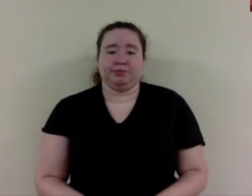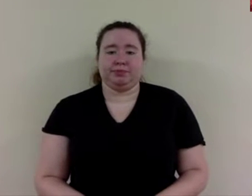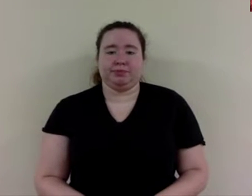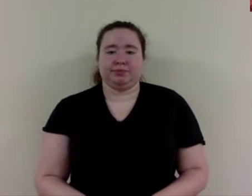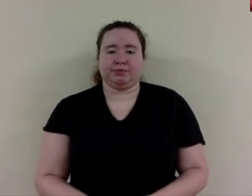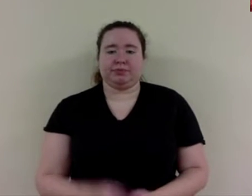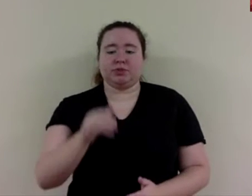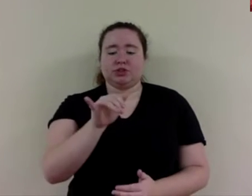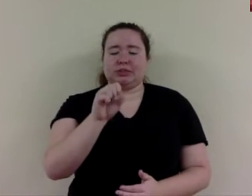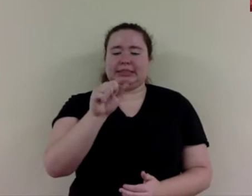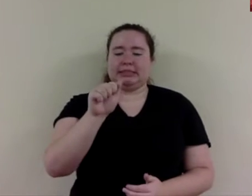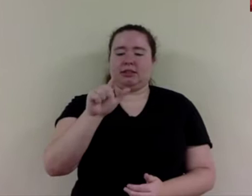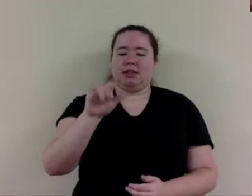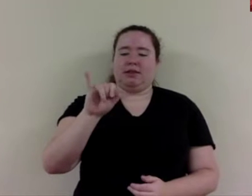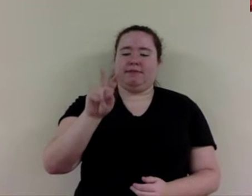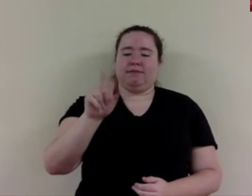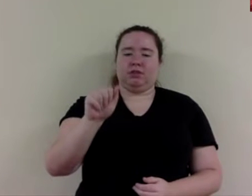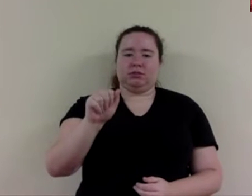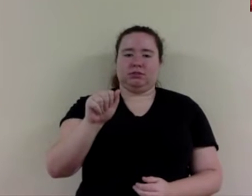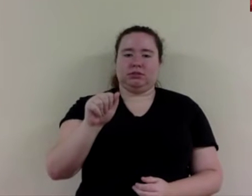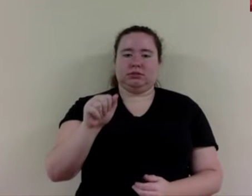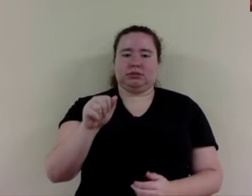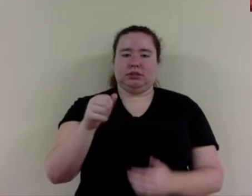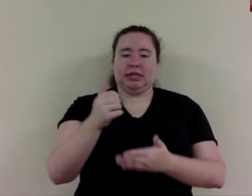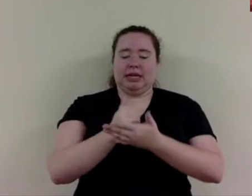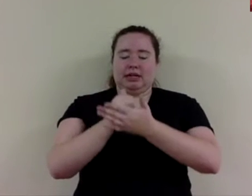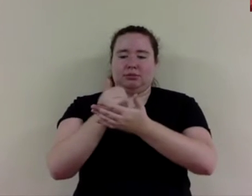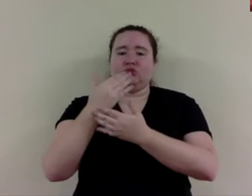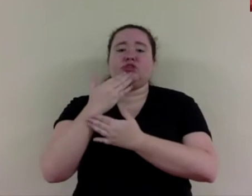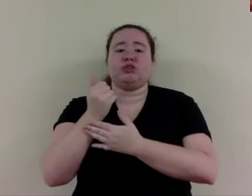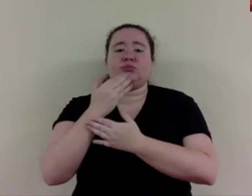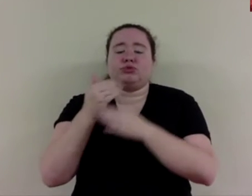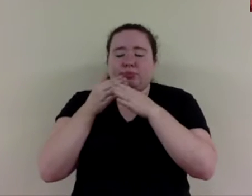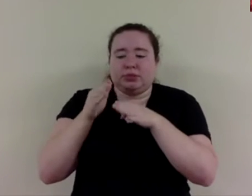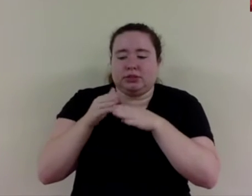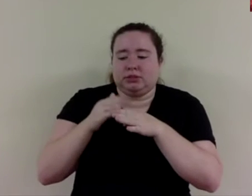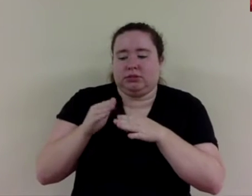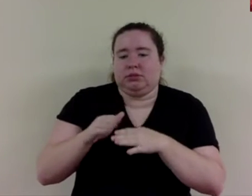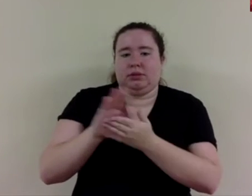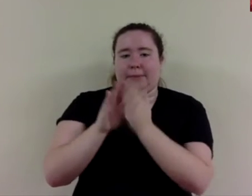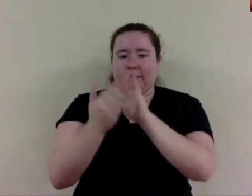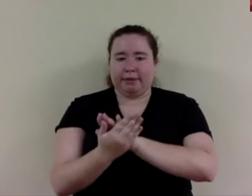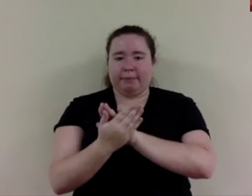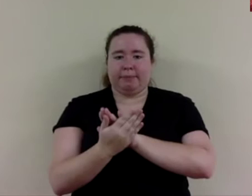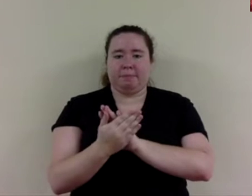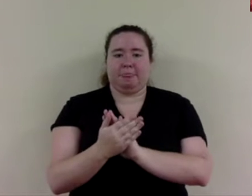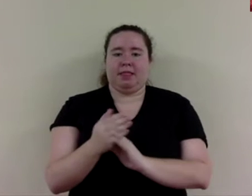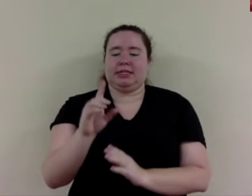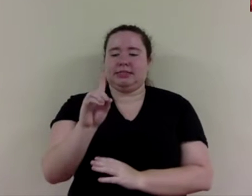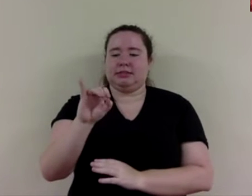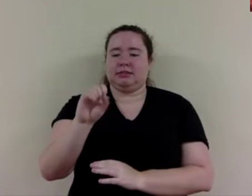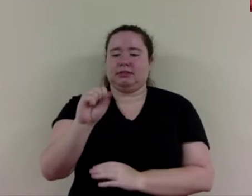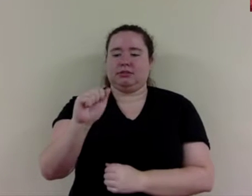your mouth, saliva will be used to break carbohydrates or sugars down into smaller structures known